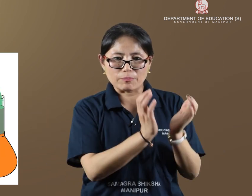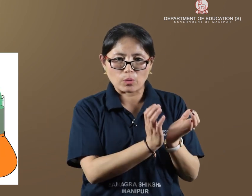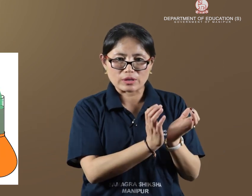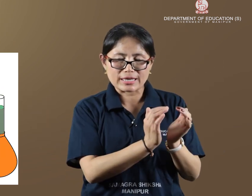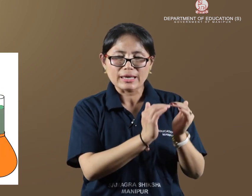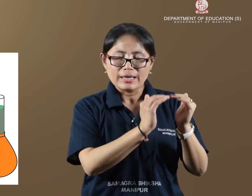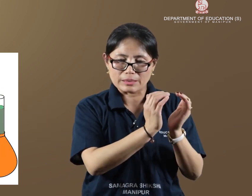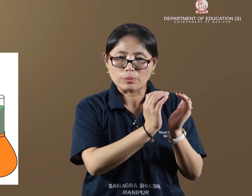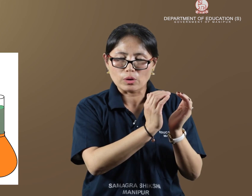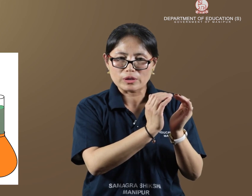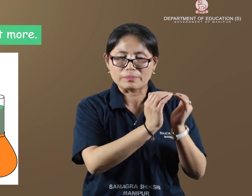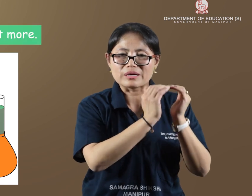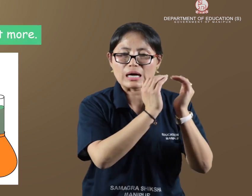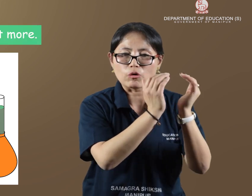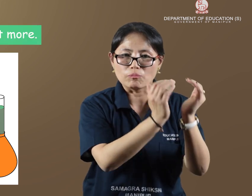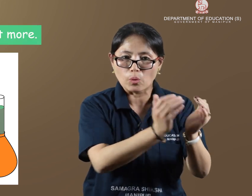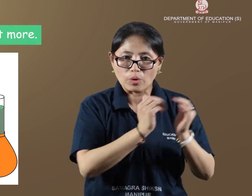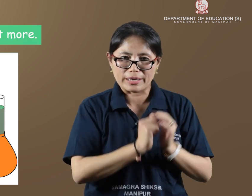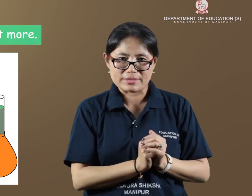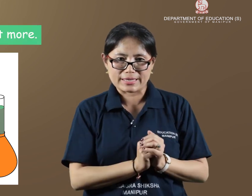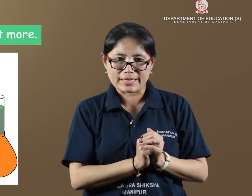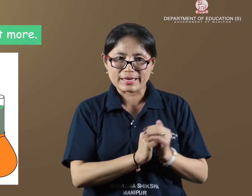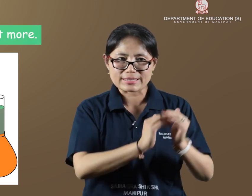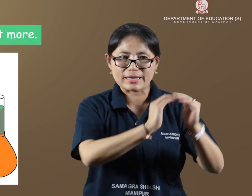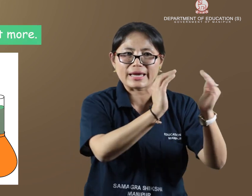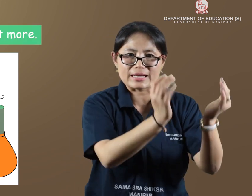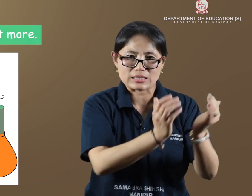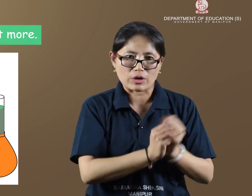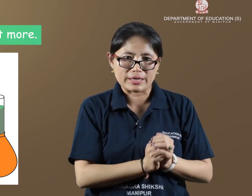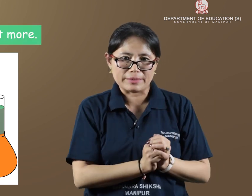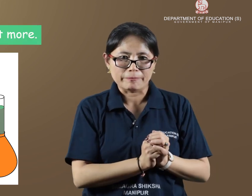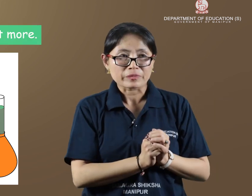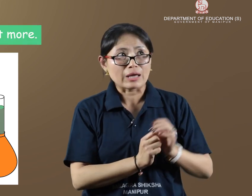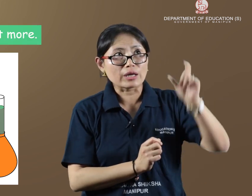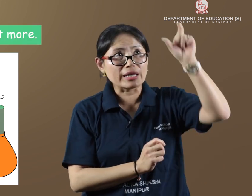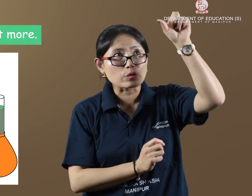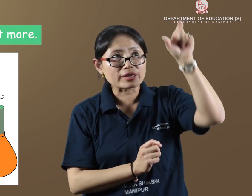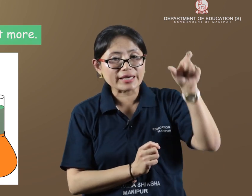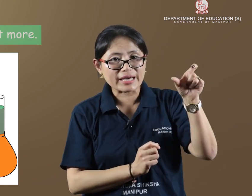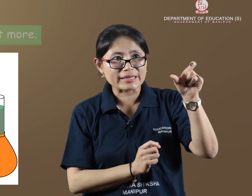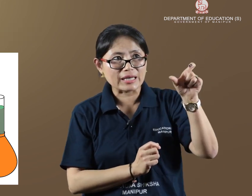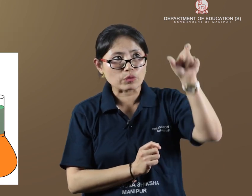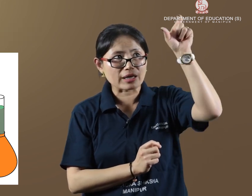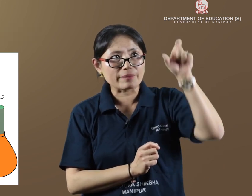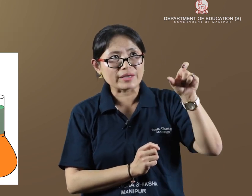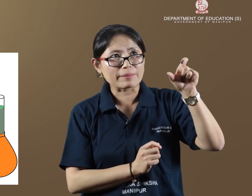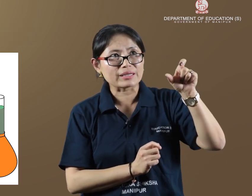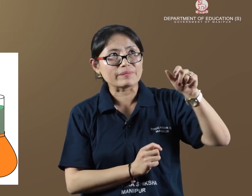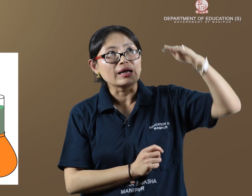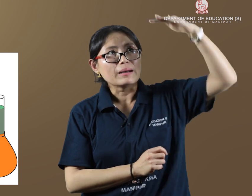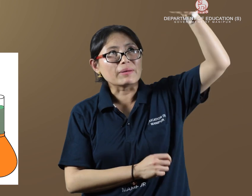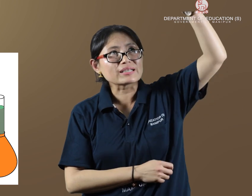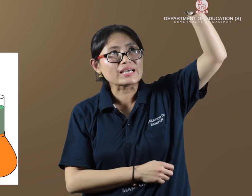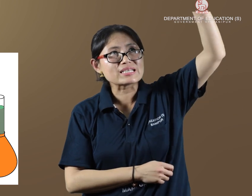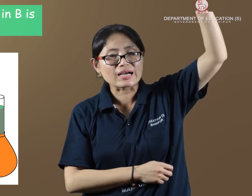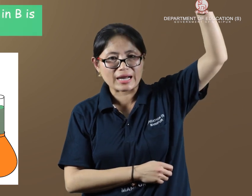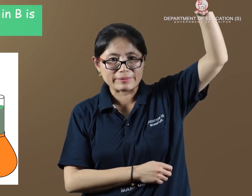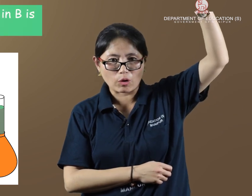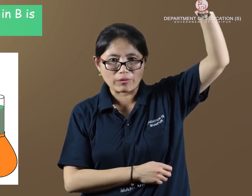ball se the ball will burst out more ne ba second case khra hen chau ra ni ba adu ga liquid ta yeng adi liquid kalam da yeng matam da mathak ta ising khra yam yaram ga ni